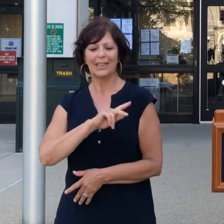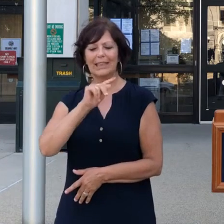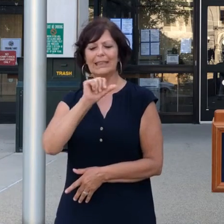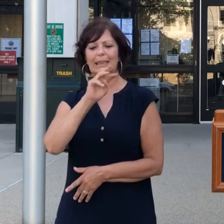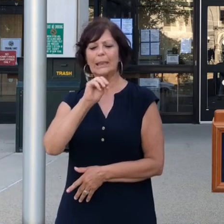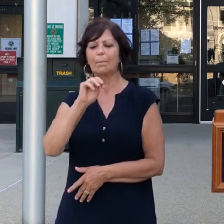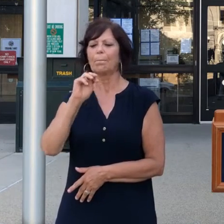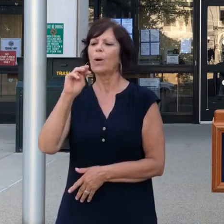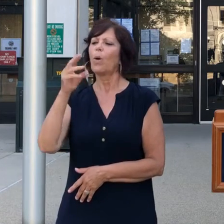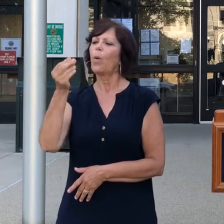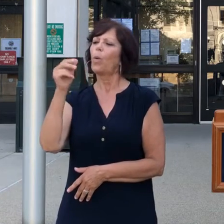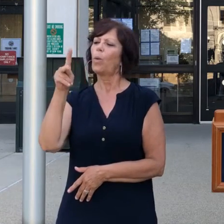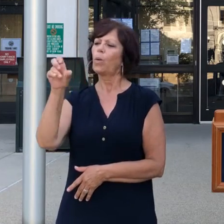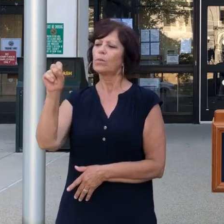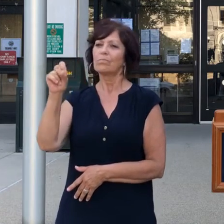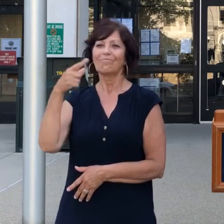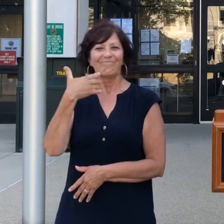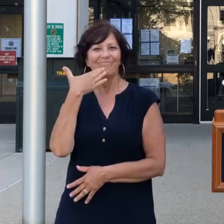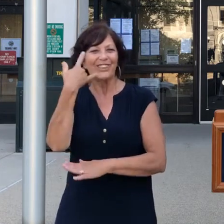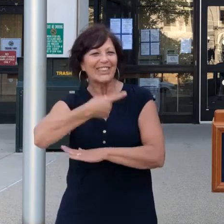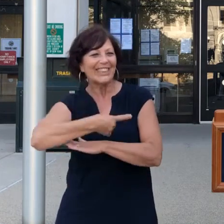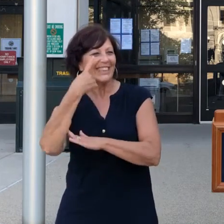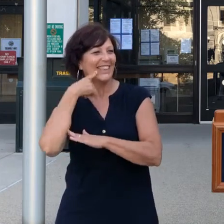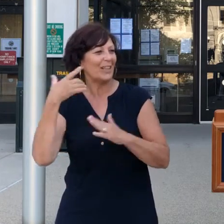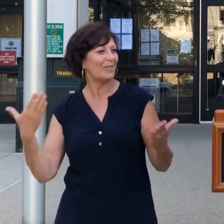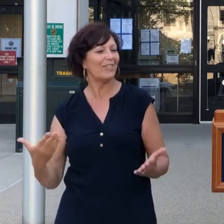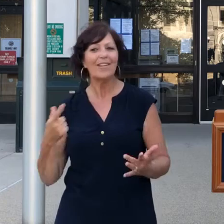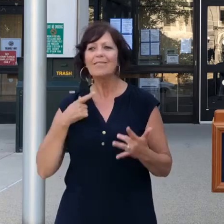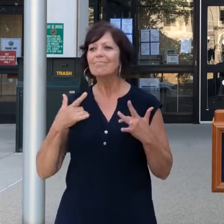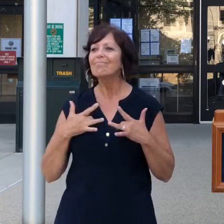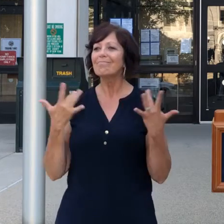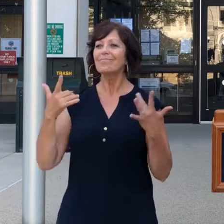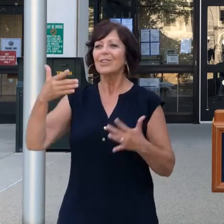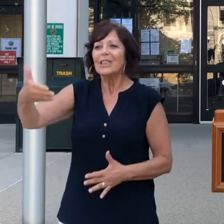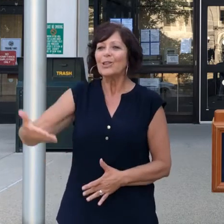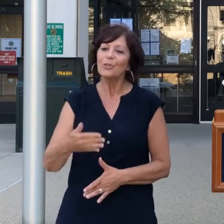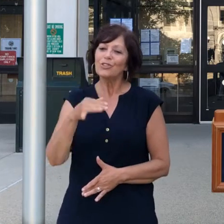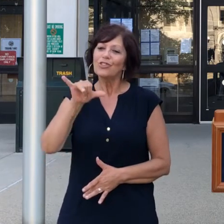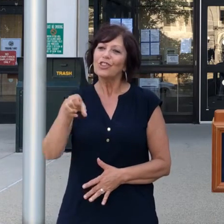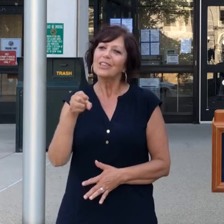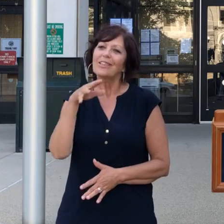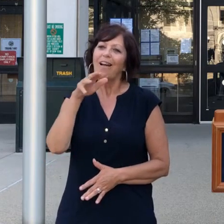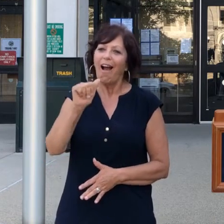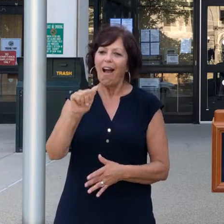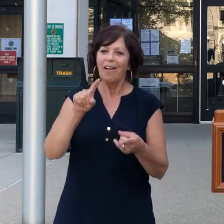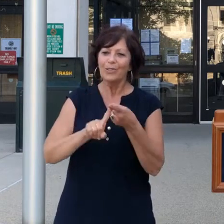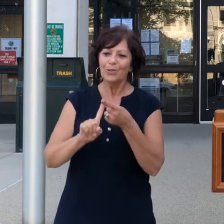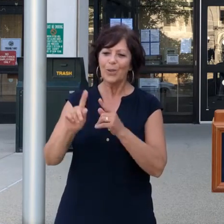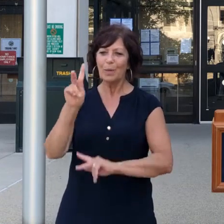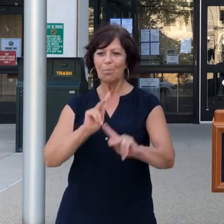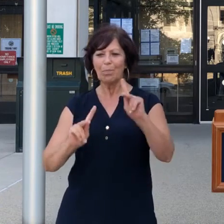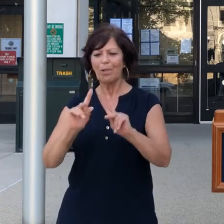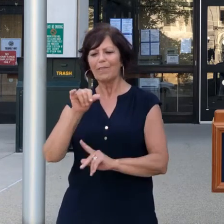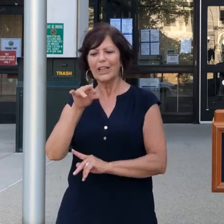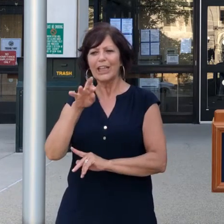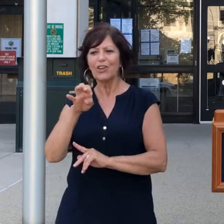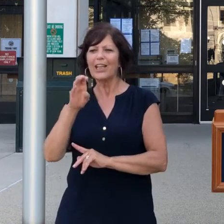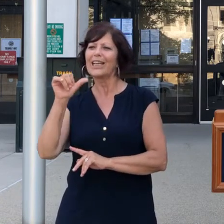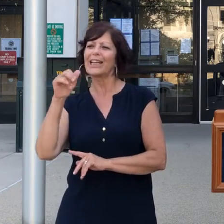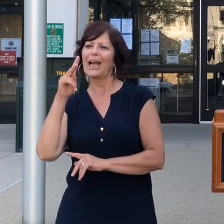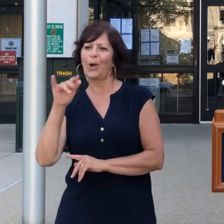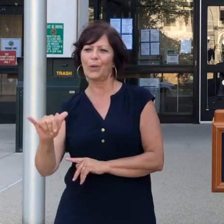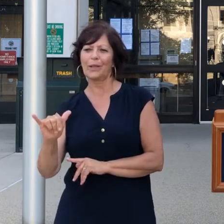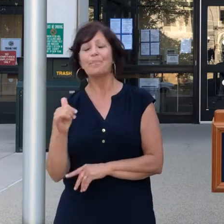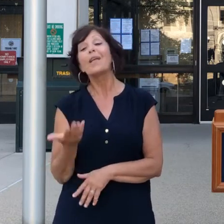a good day to be here. I am very happy to introduce Jessica to the people of Erie County. Last